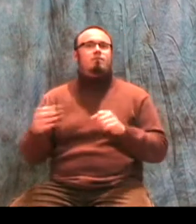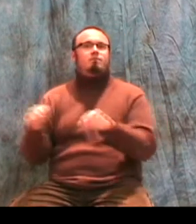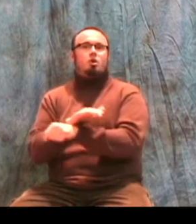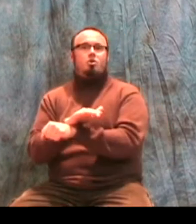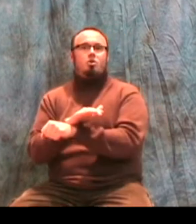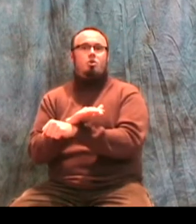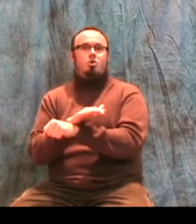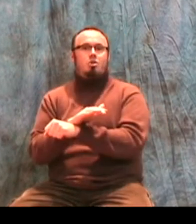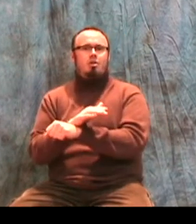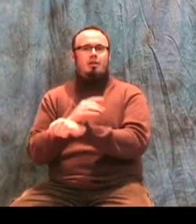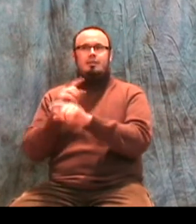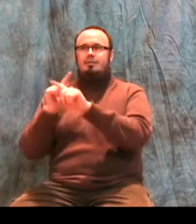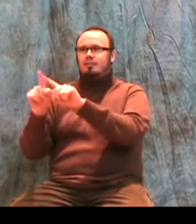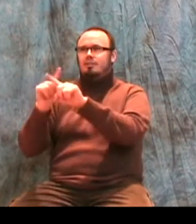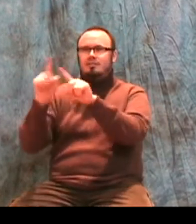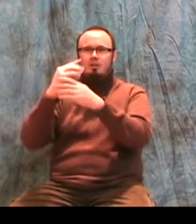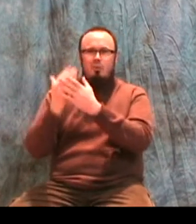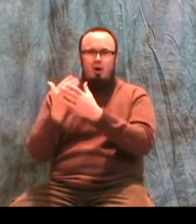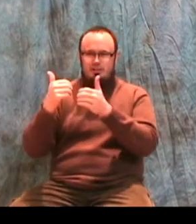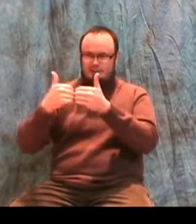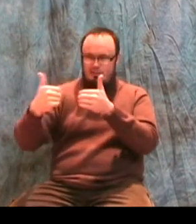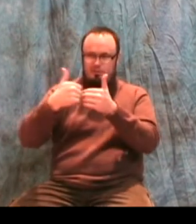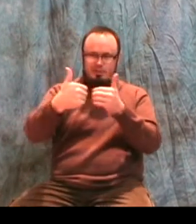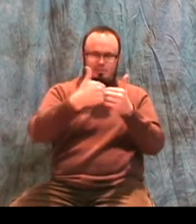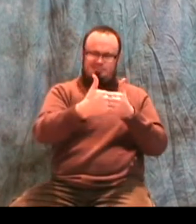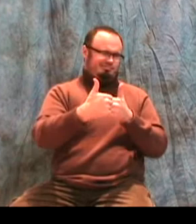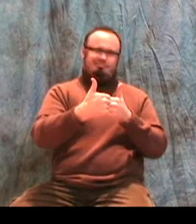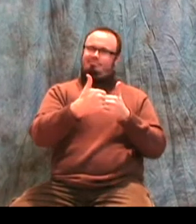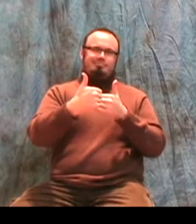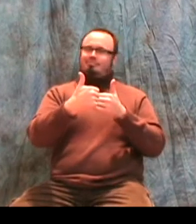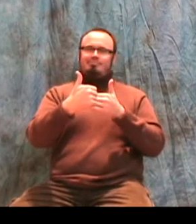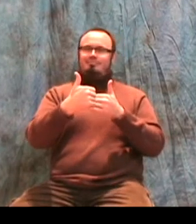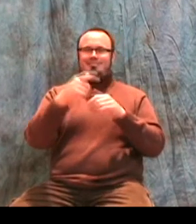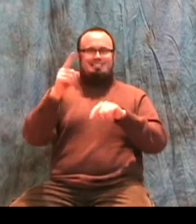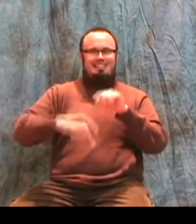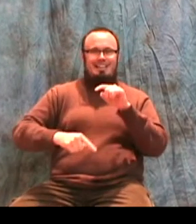of infinity. It just appears that way to our limited understanding.